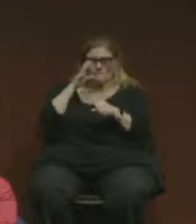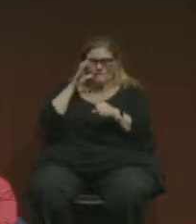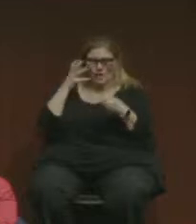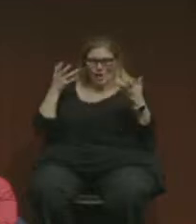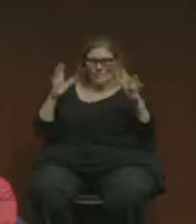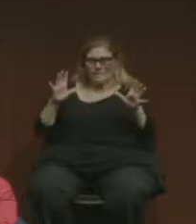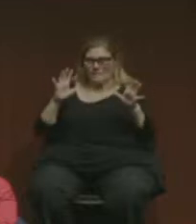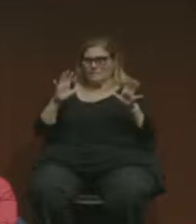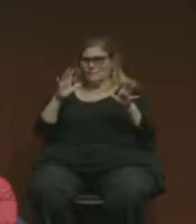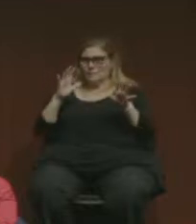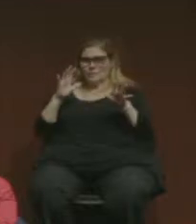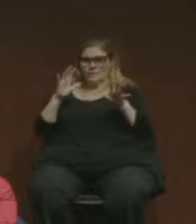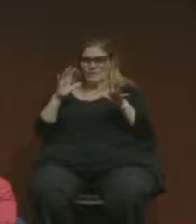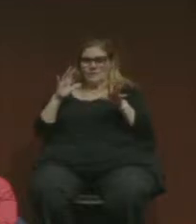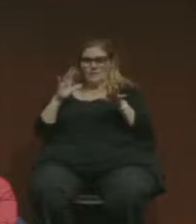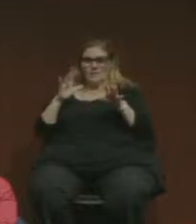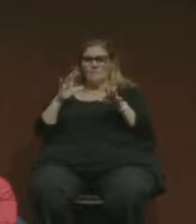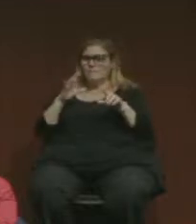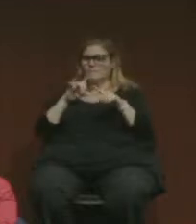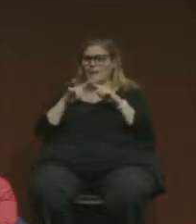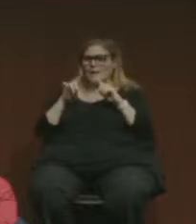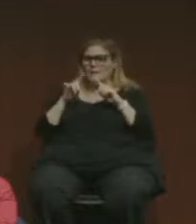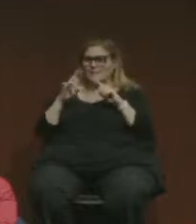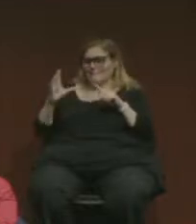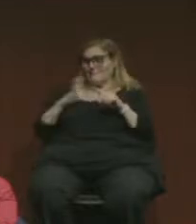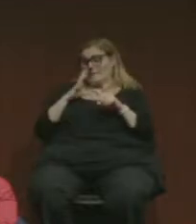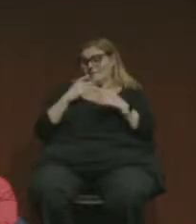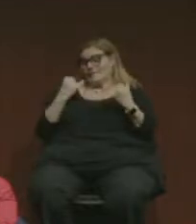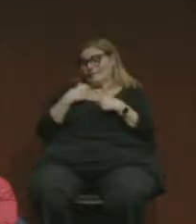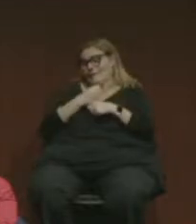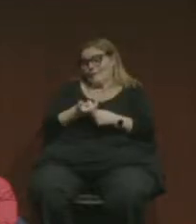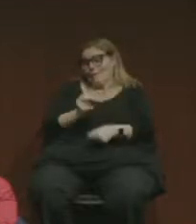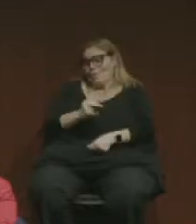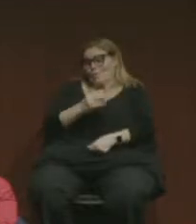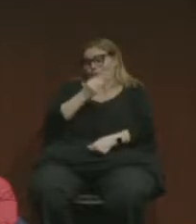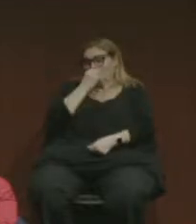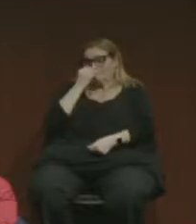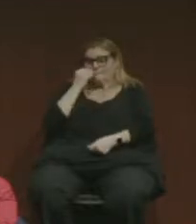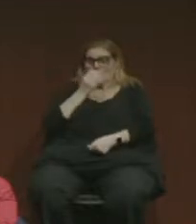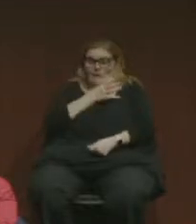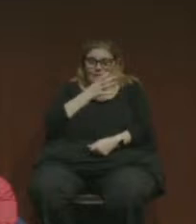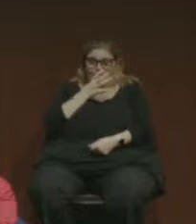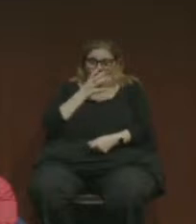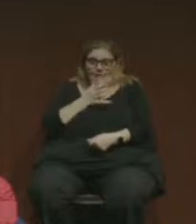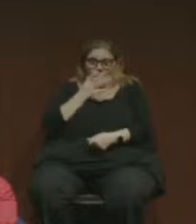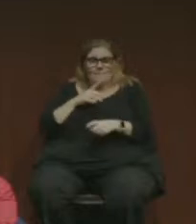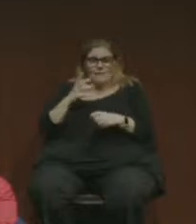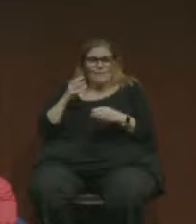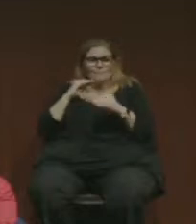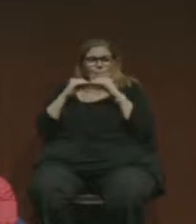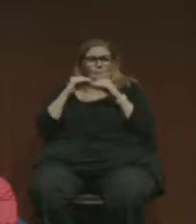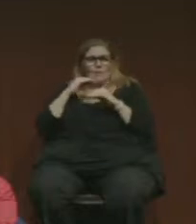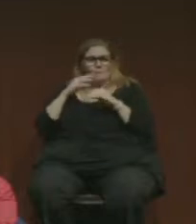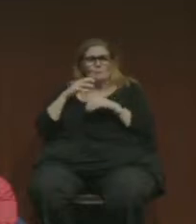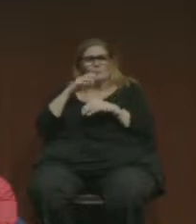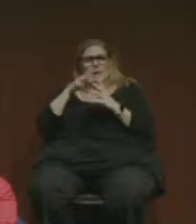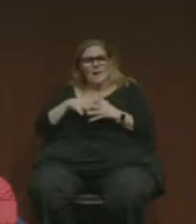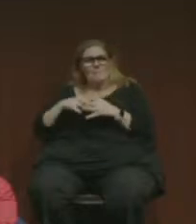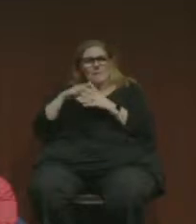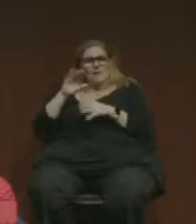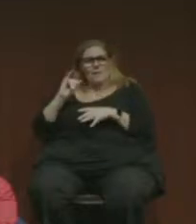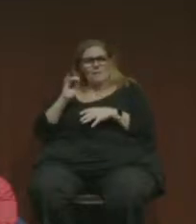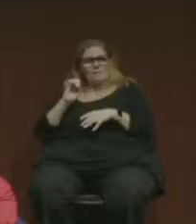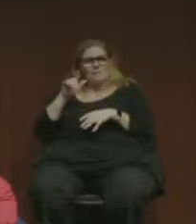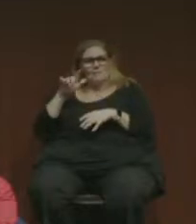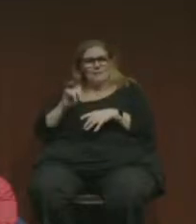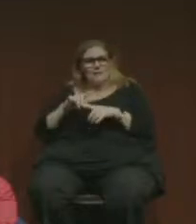their own garden at home because they're fancy, right? And so like when I talk about reparations, I'm including American imperialism,